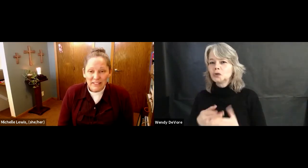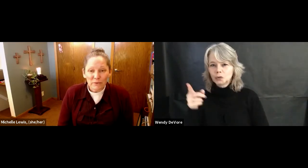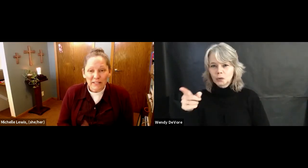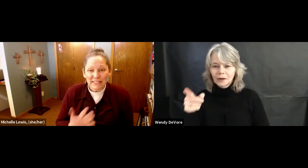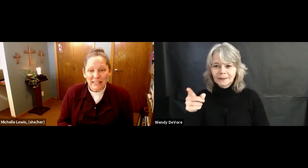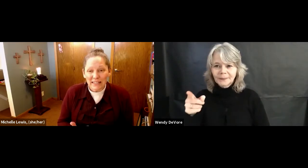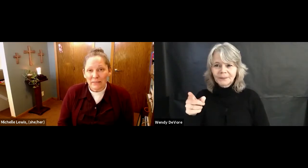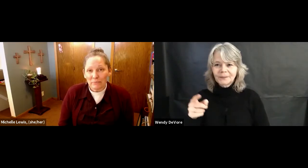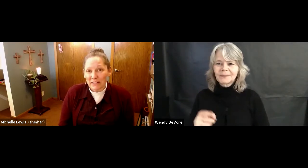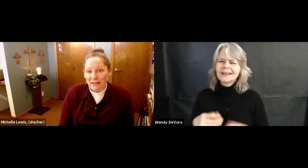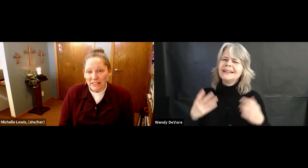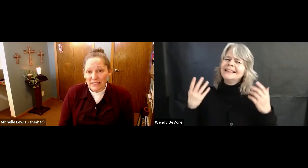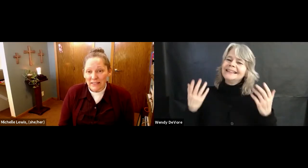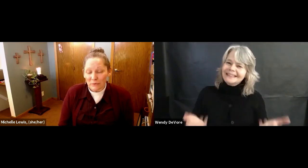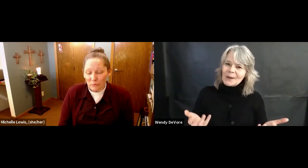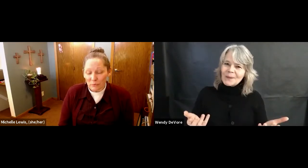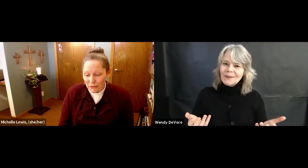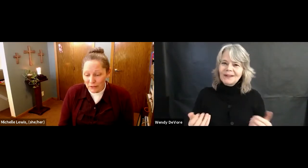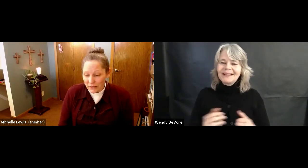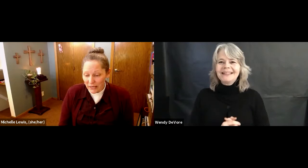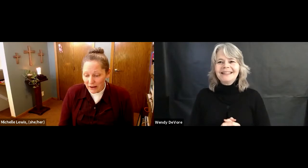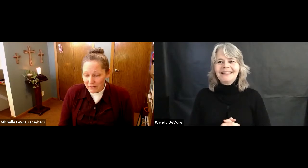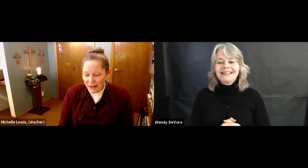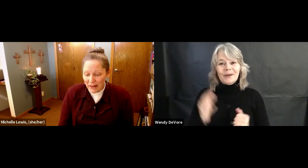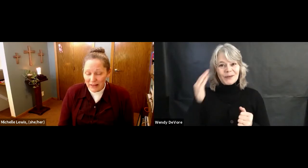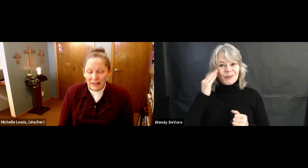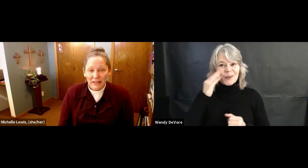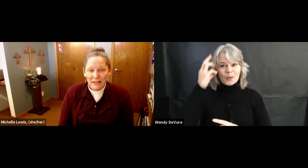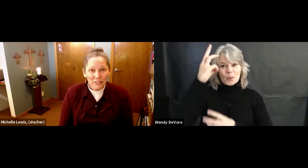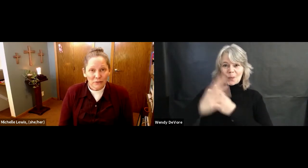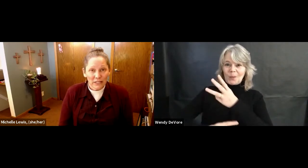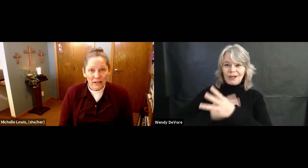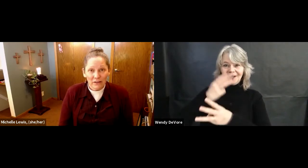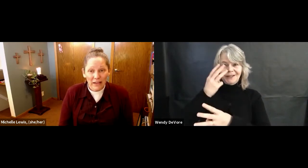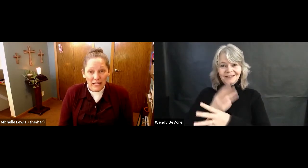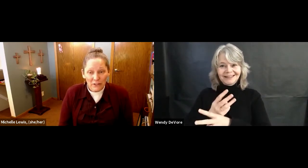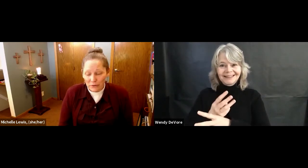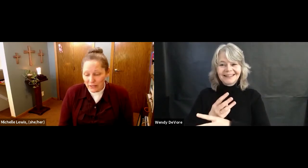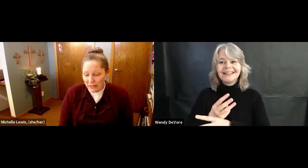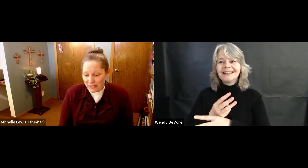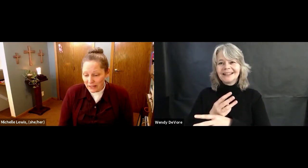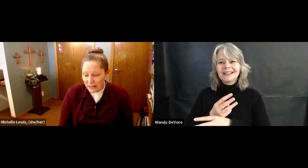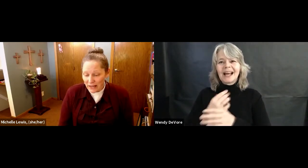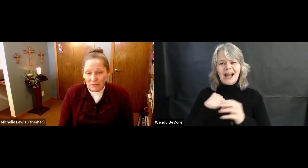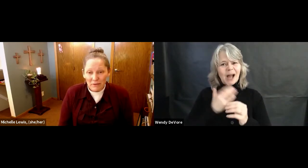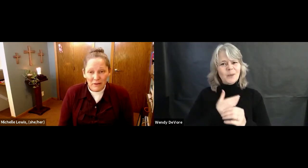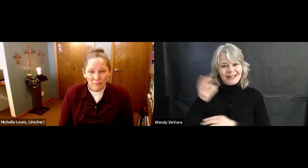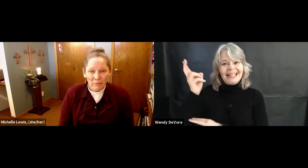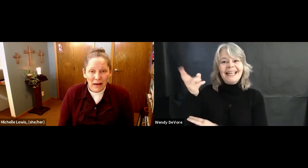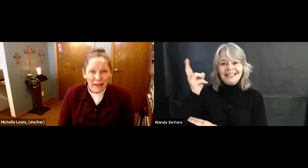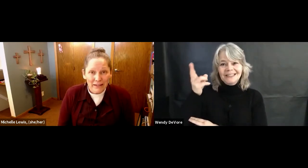I just want to say that because in the world we have a history of hatred